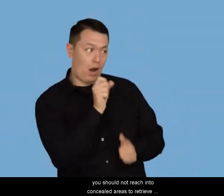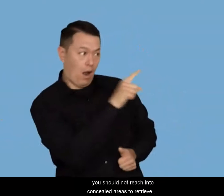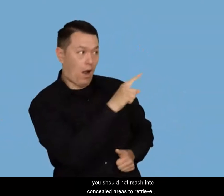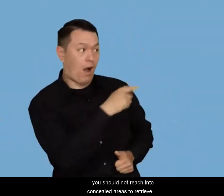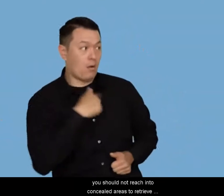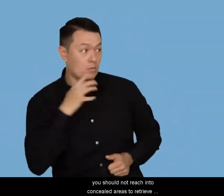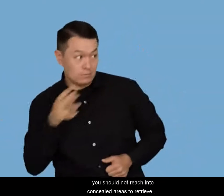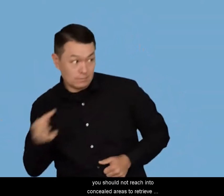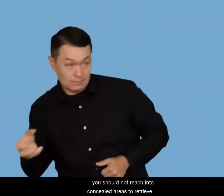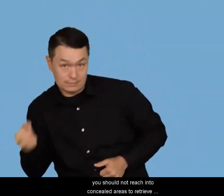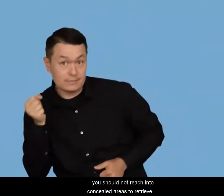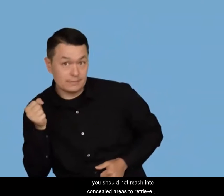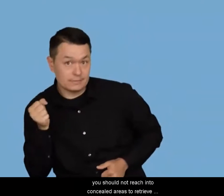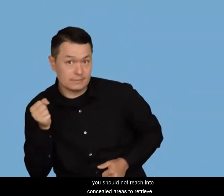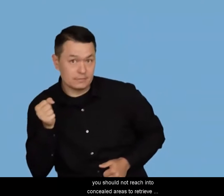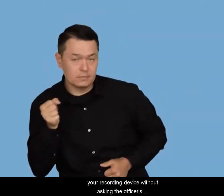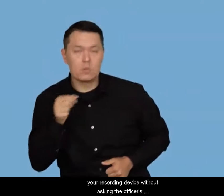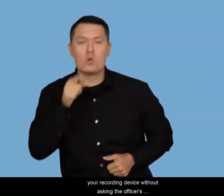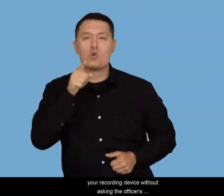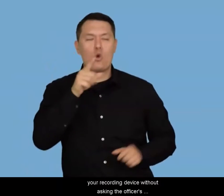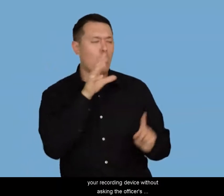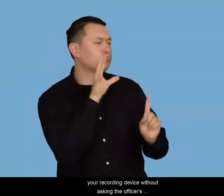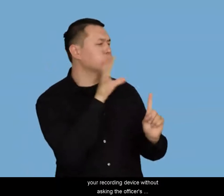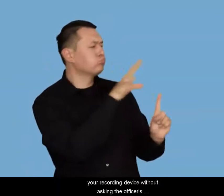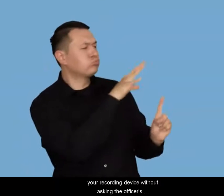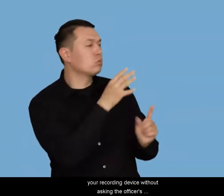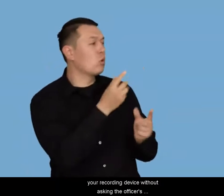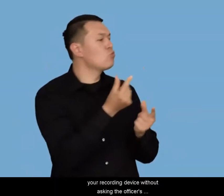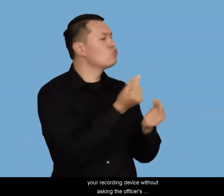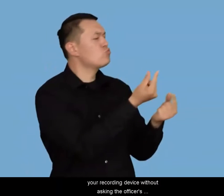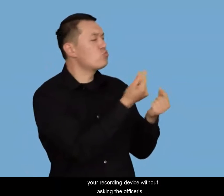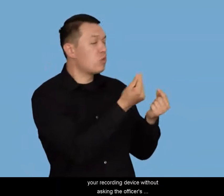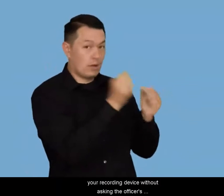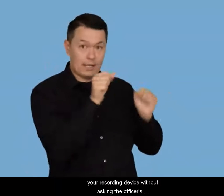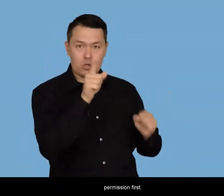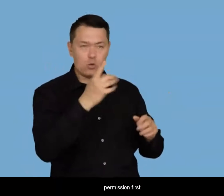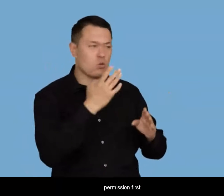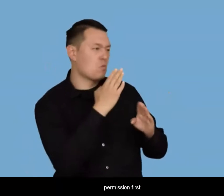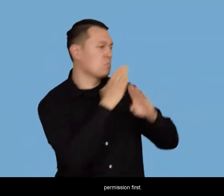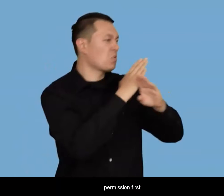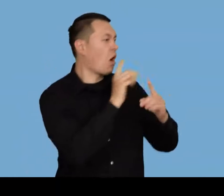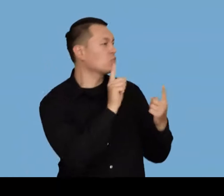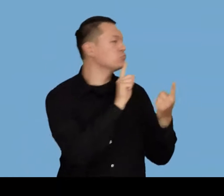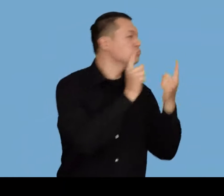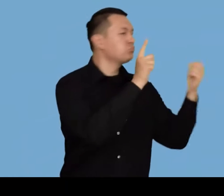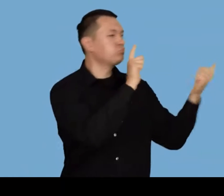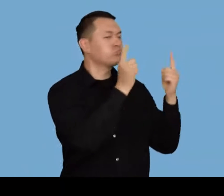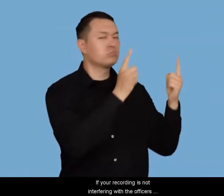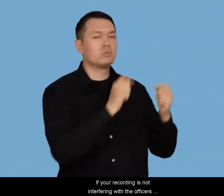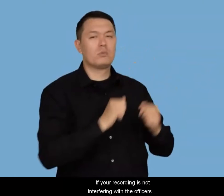not reach into concealed areas to retrieve your recording device without asking the officer's permission first. If your